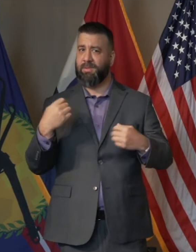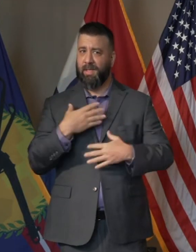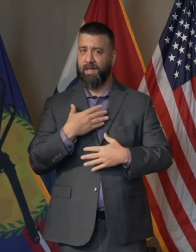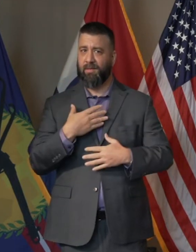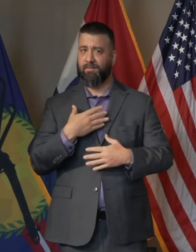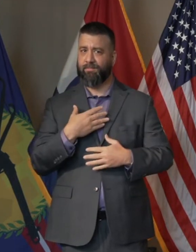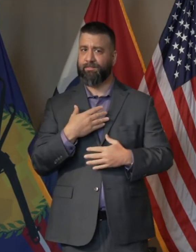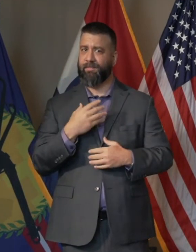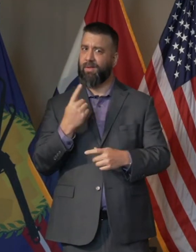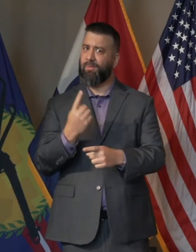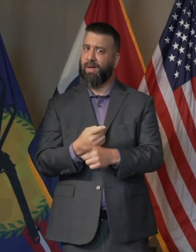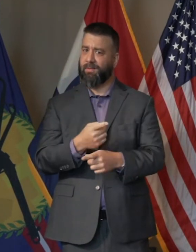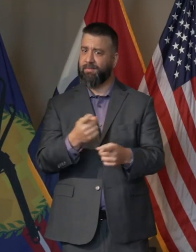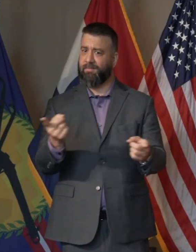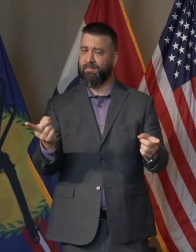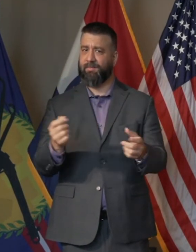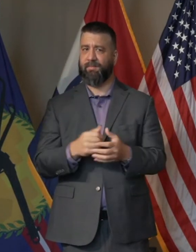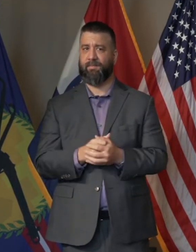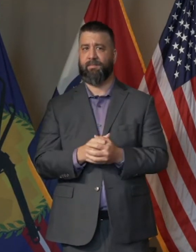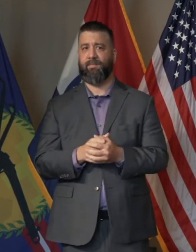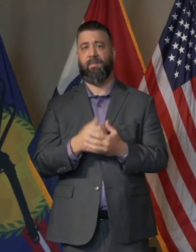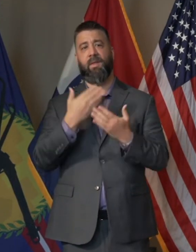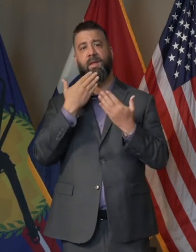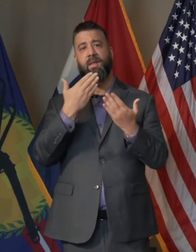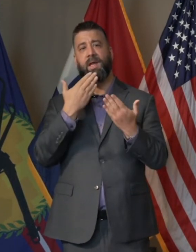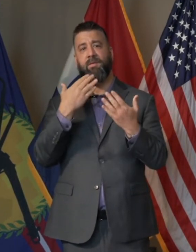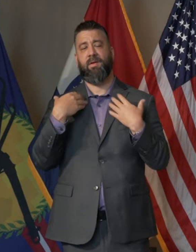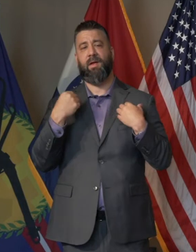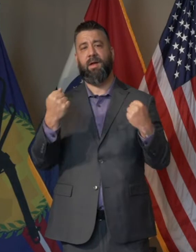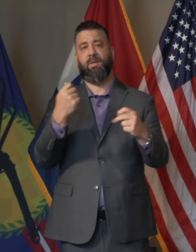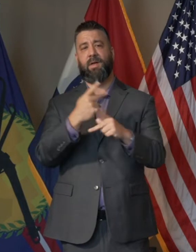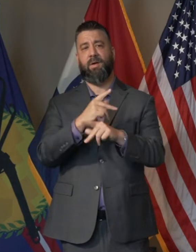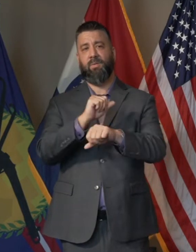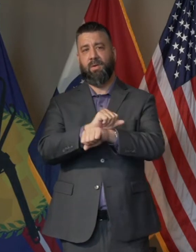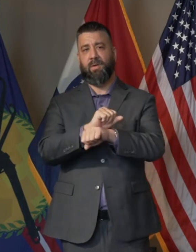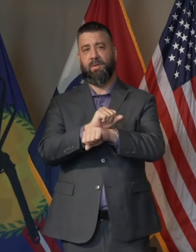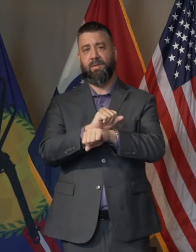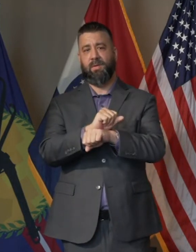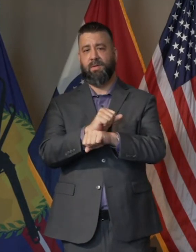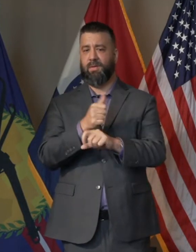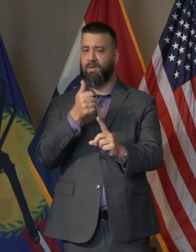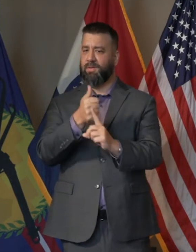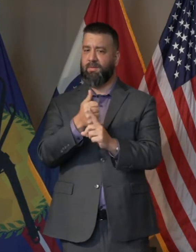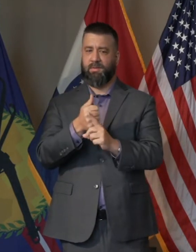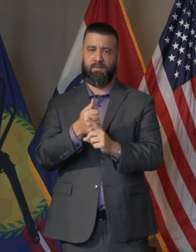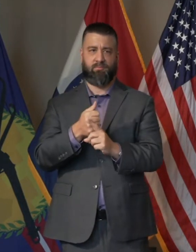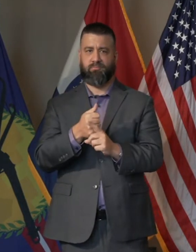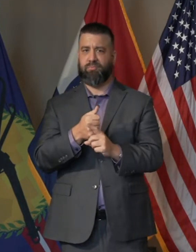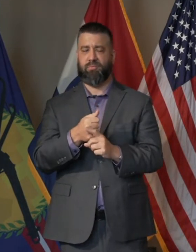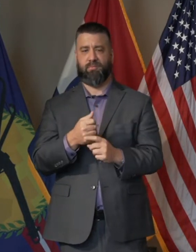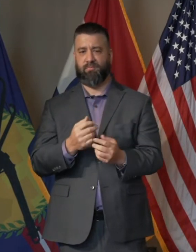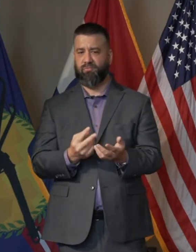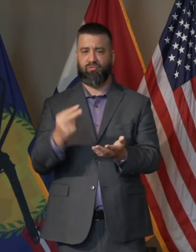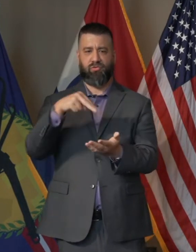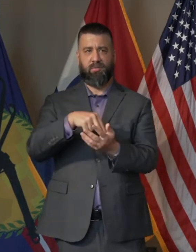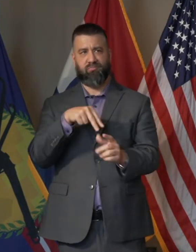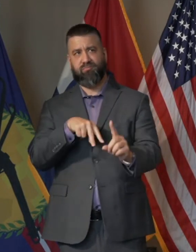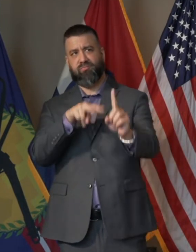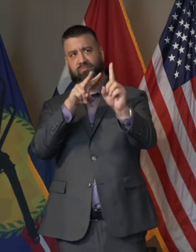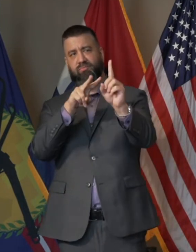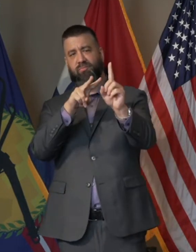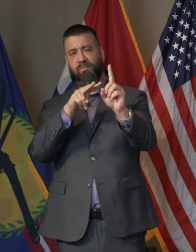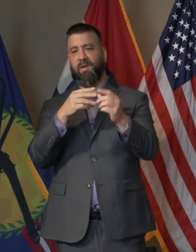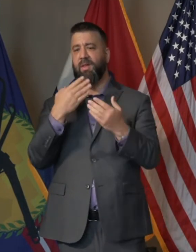so. Thank you to our healthcare workers. You've been heroic in your response. Thank you to all of our